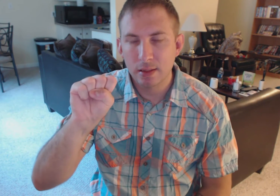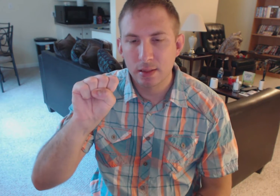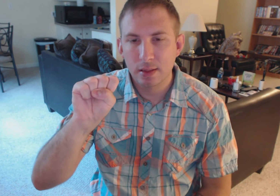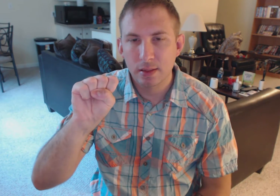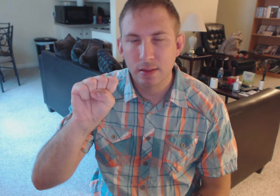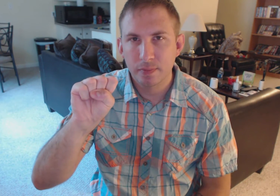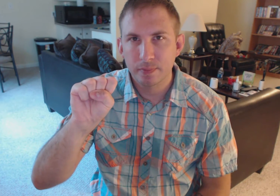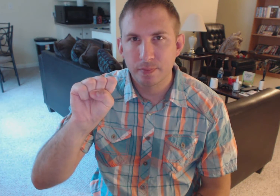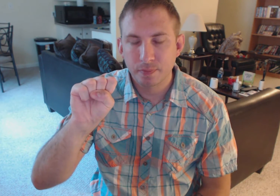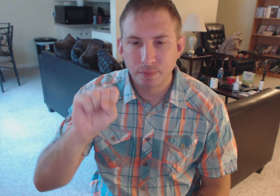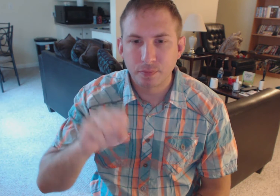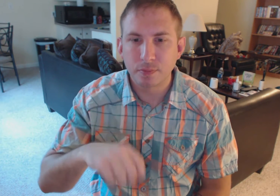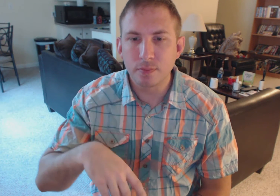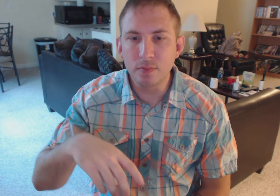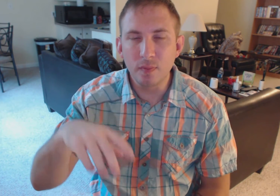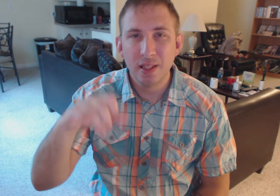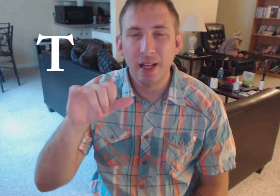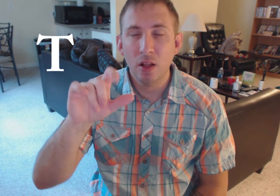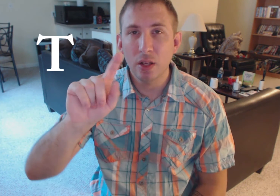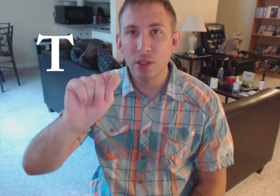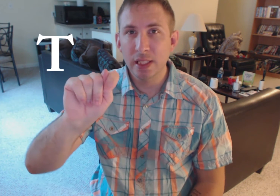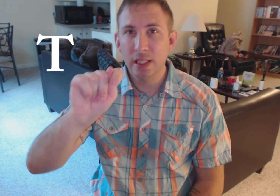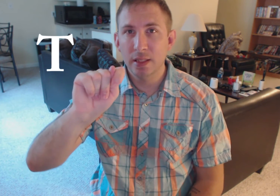S. Now letter T.